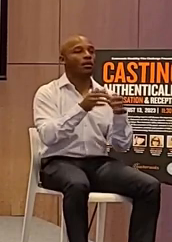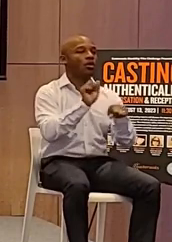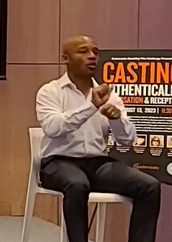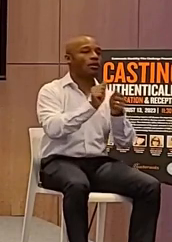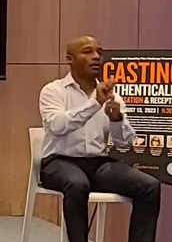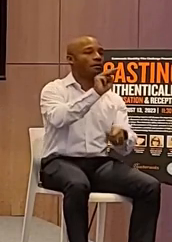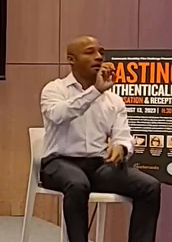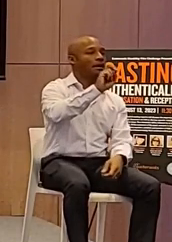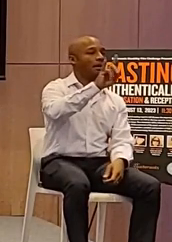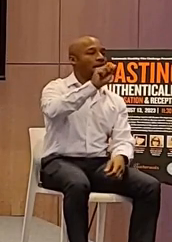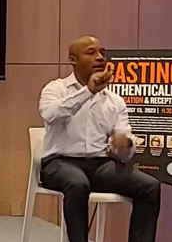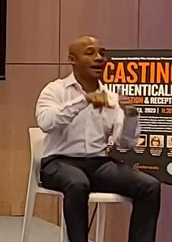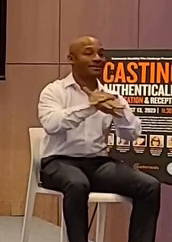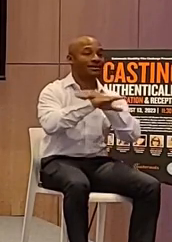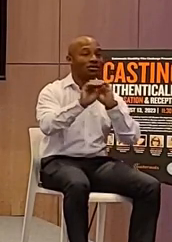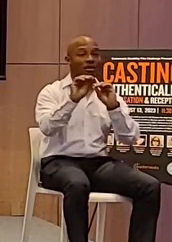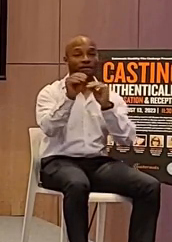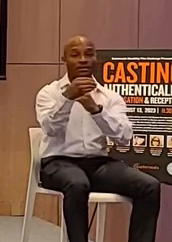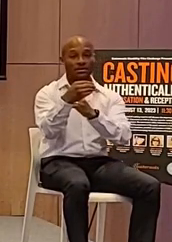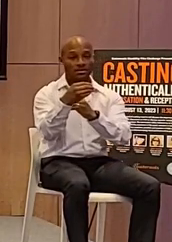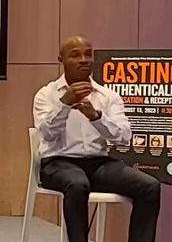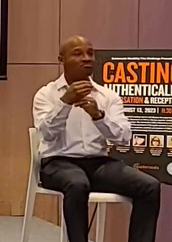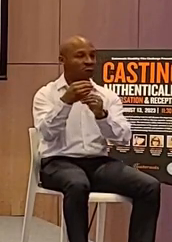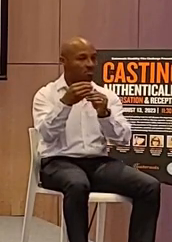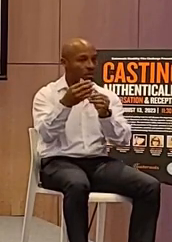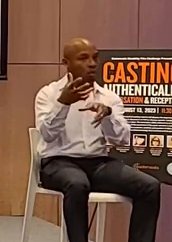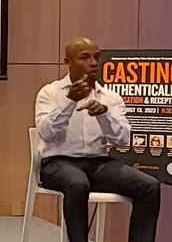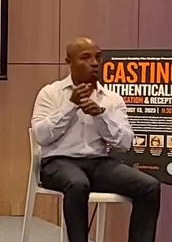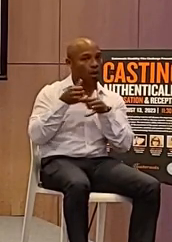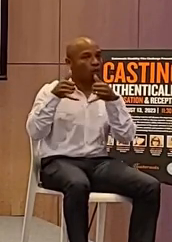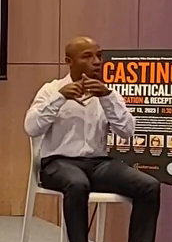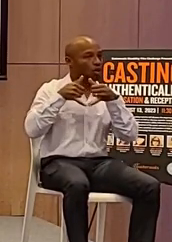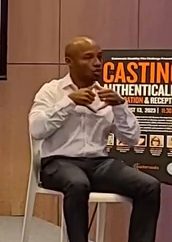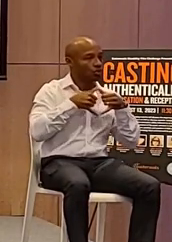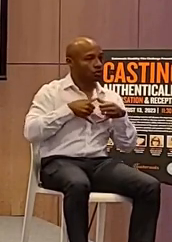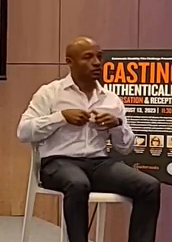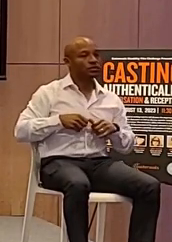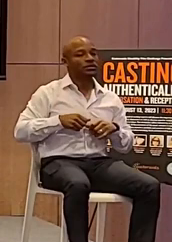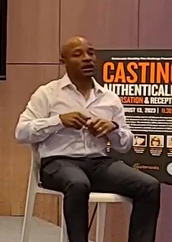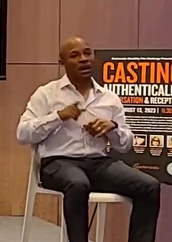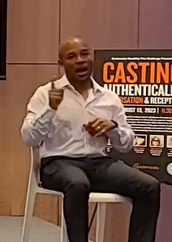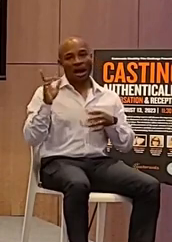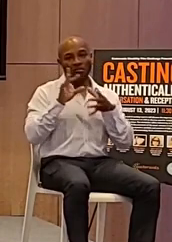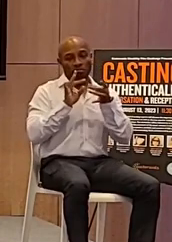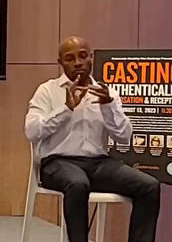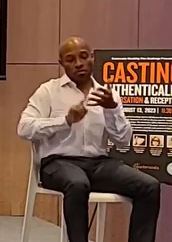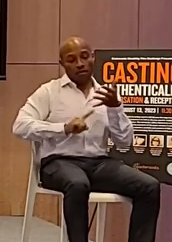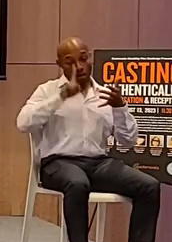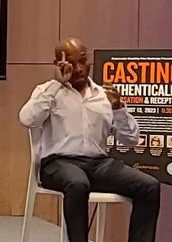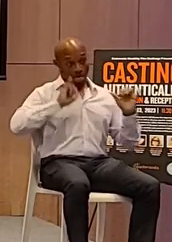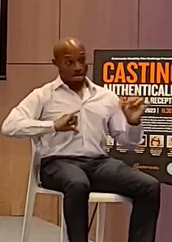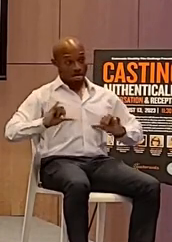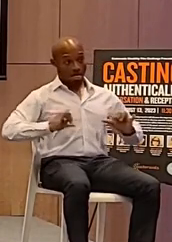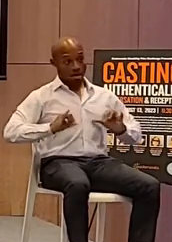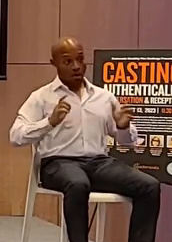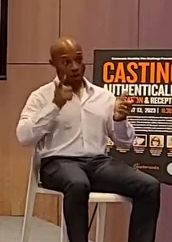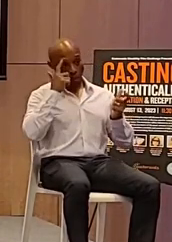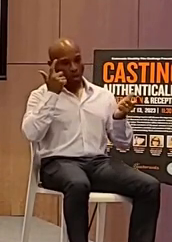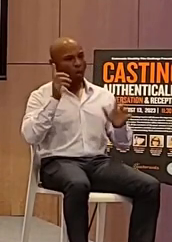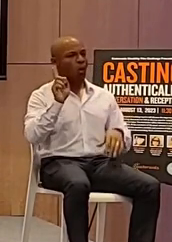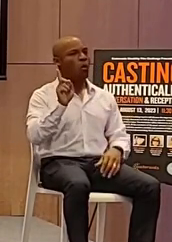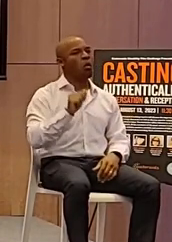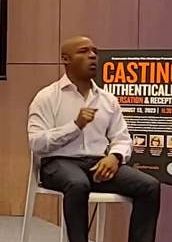awards there for a lot of different work. And I say that without hubris. I say that because